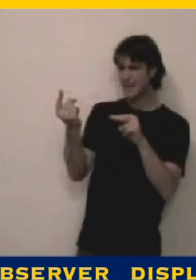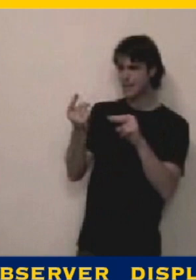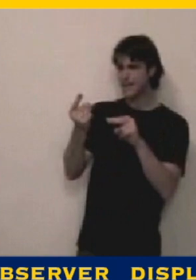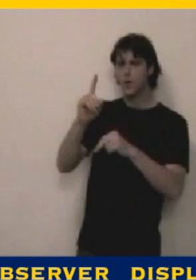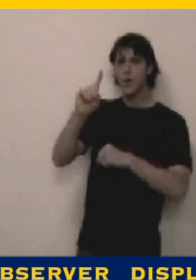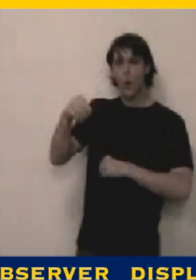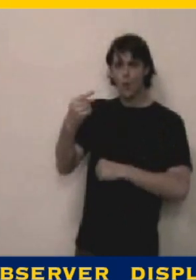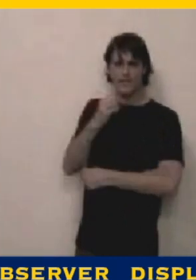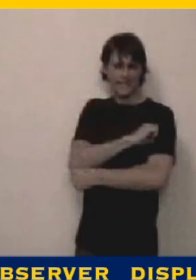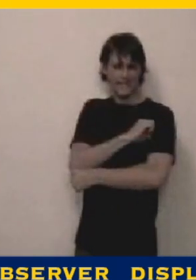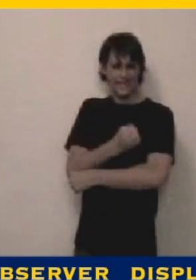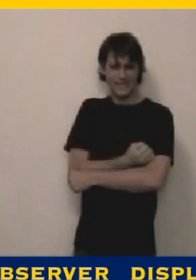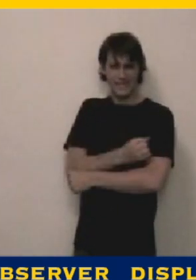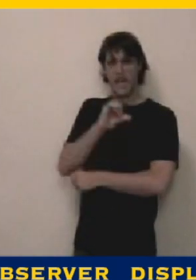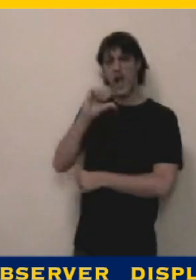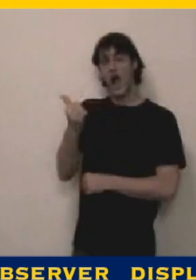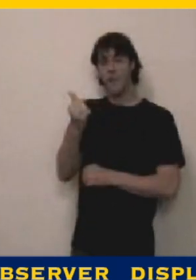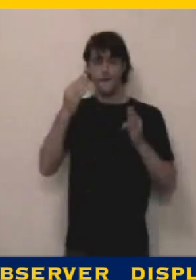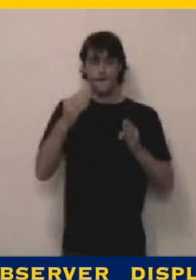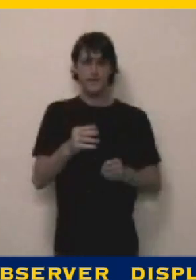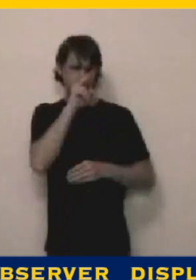qualities of energy.